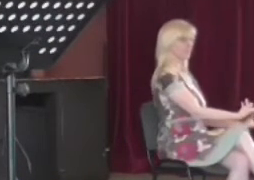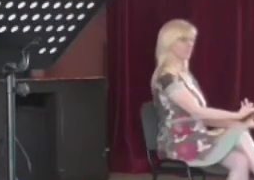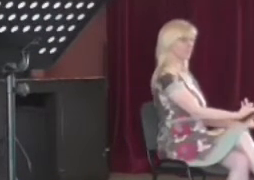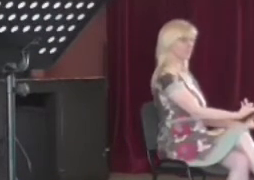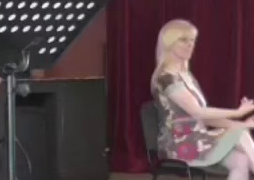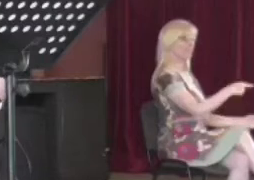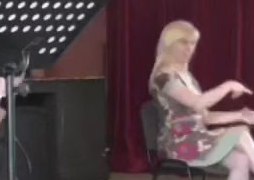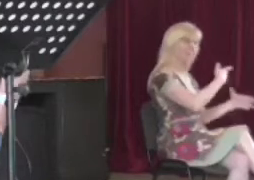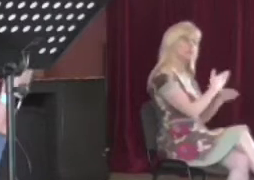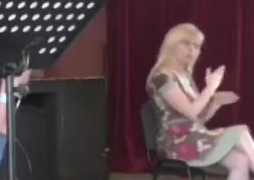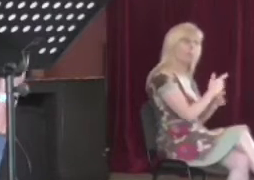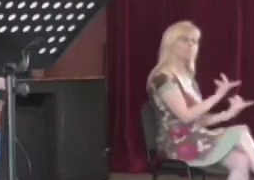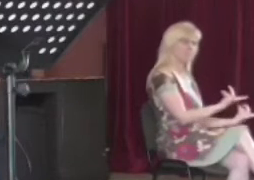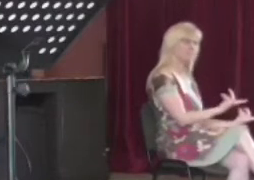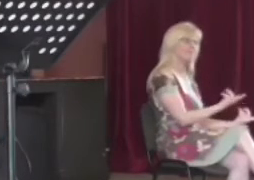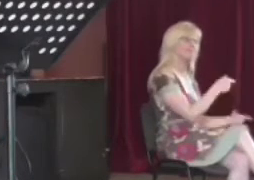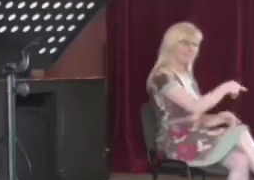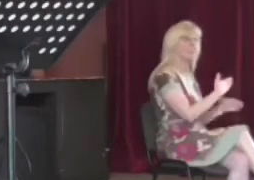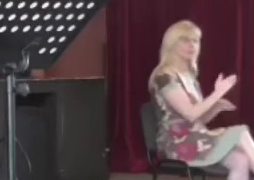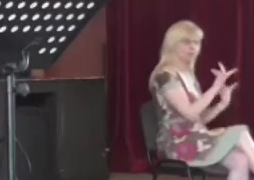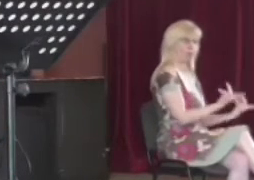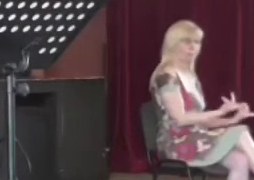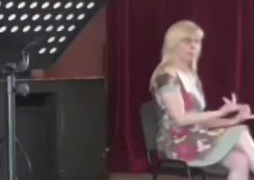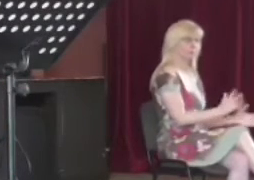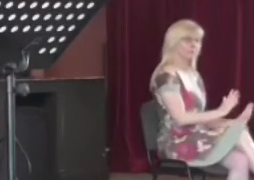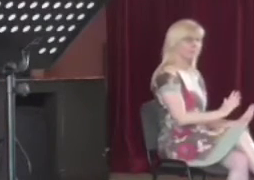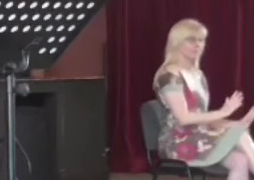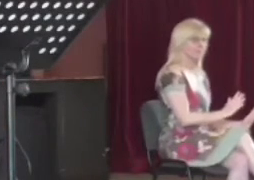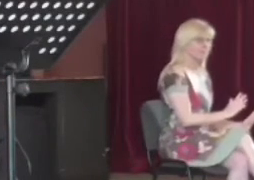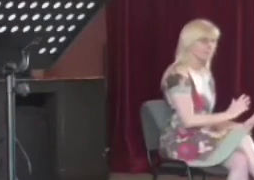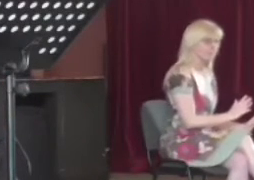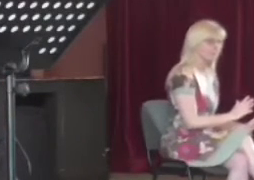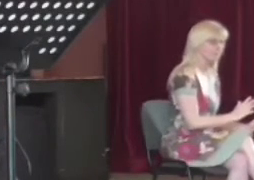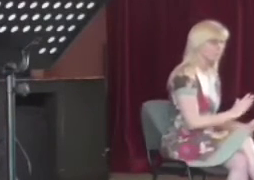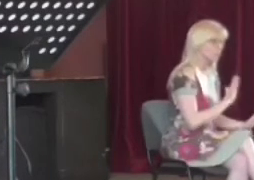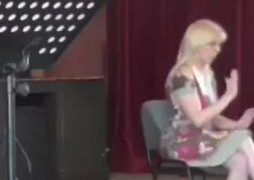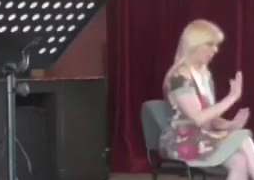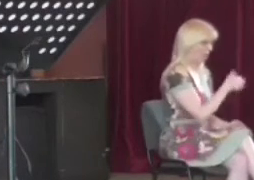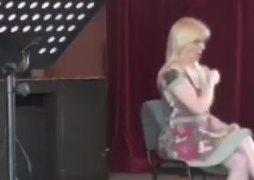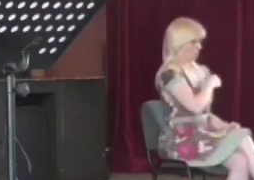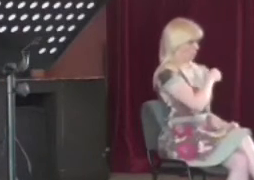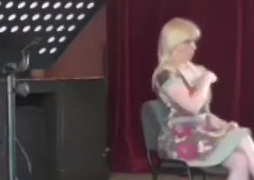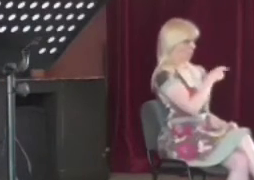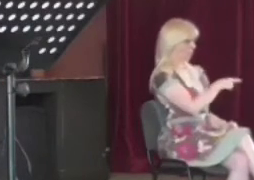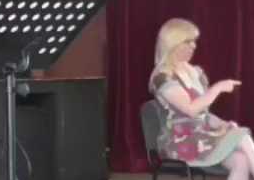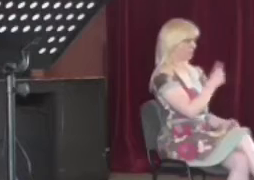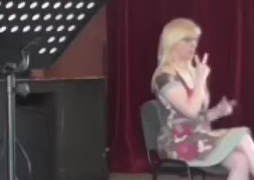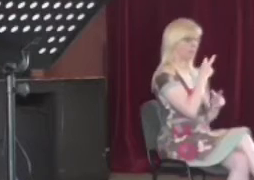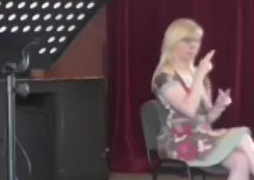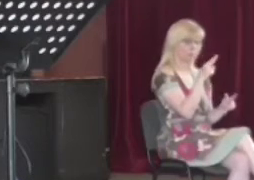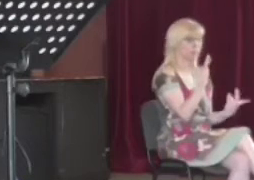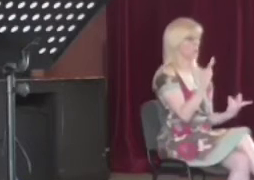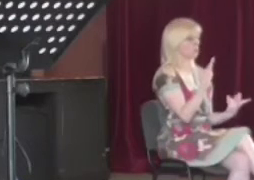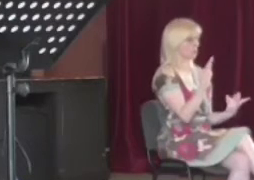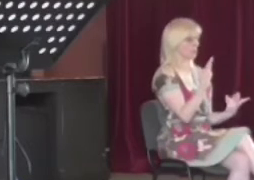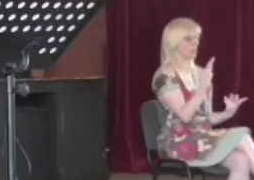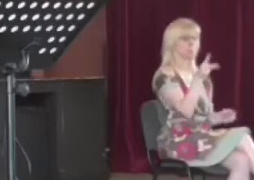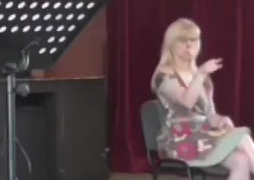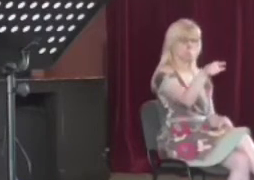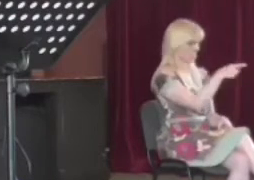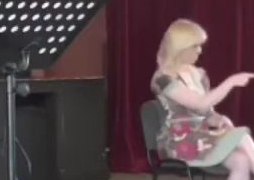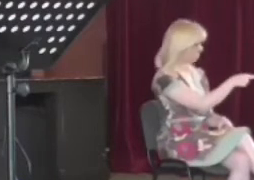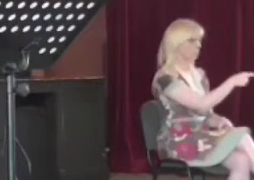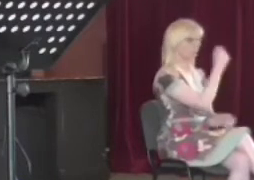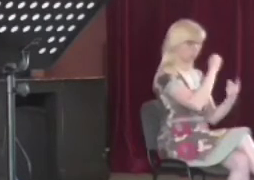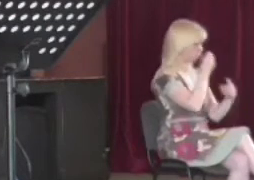that when we all face it. I've even had another Christian say to me in the last year that they would not trust